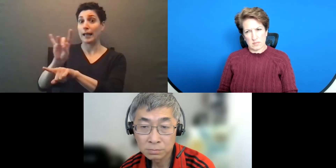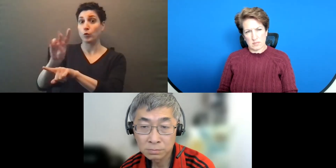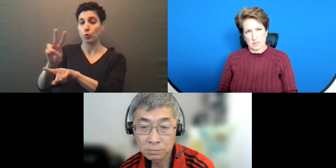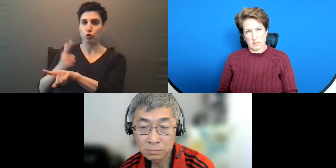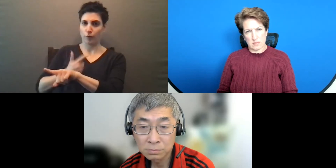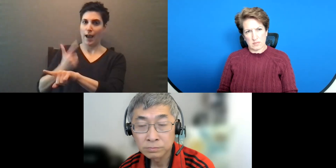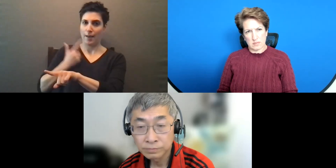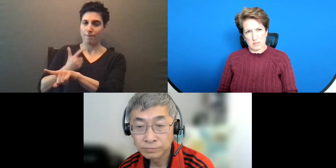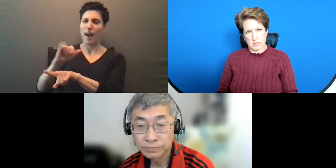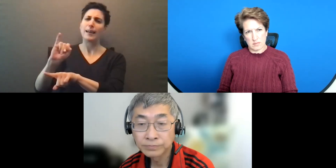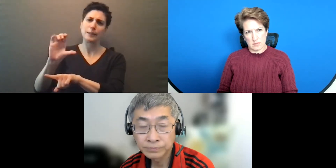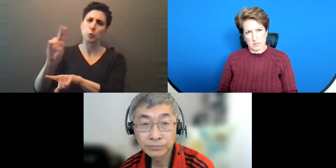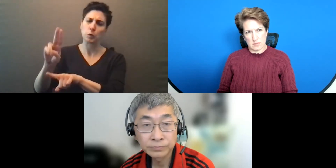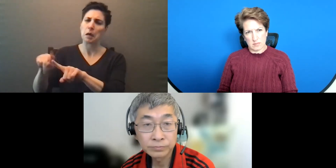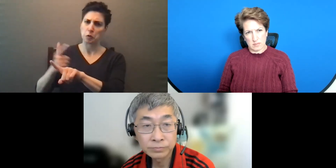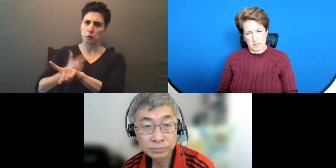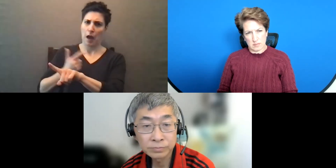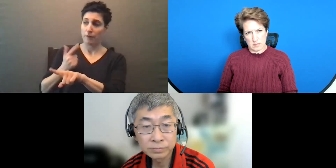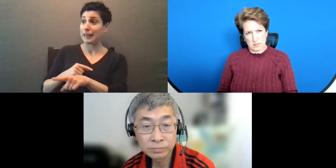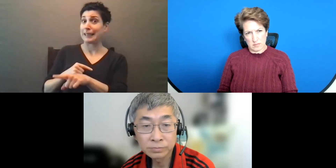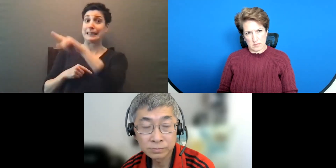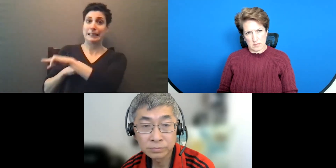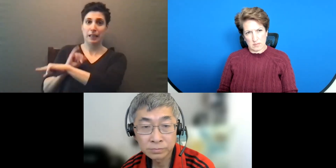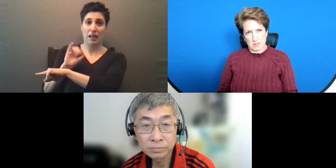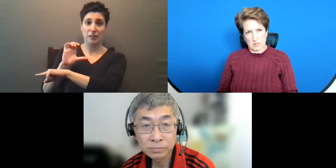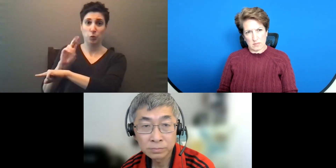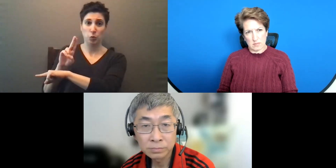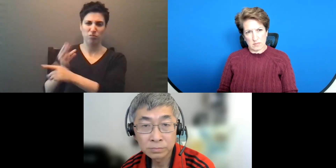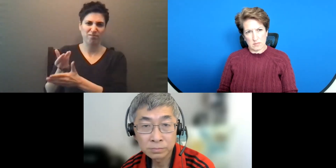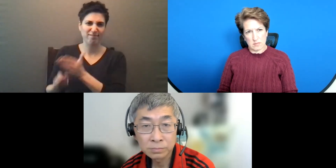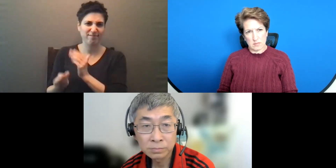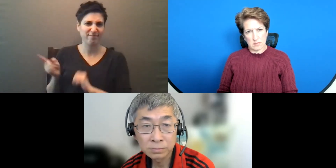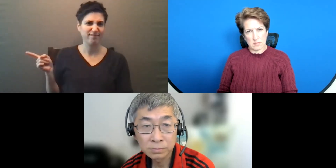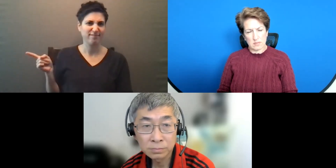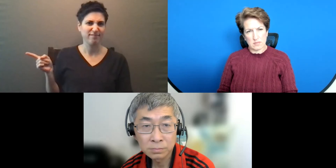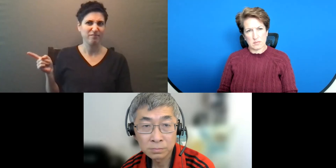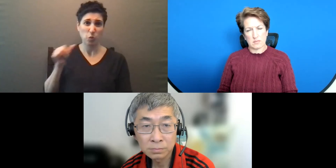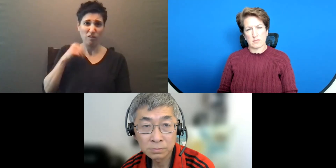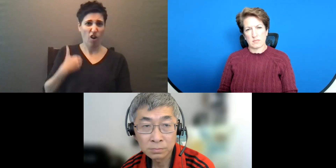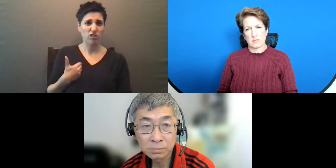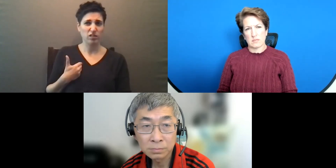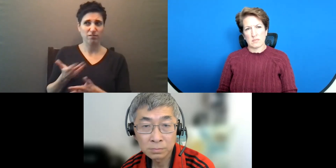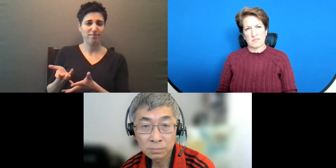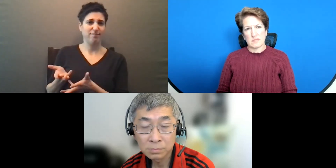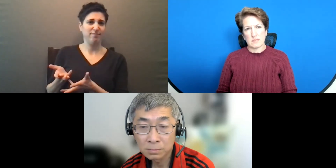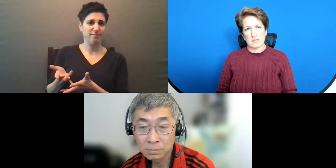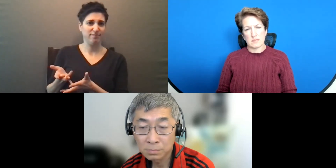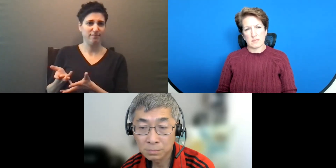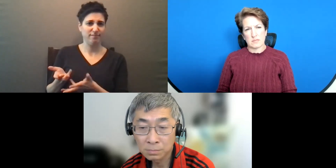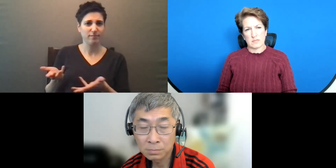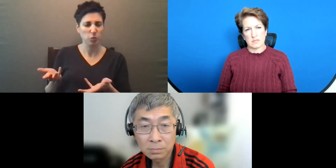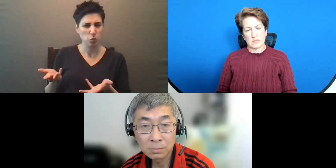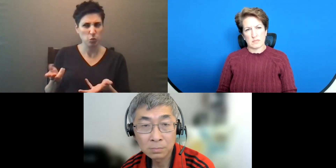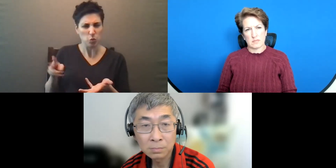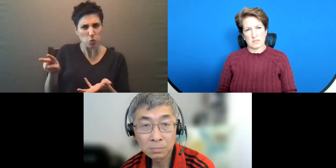65-year-old passed away. He lost his life. Who is responsible? Whose fault it is? Are we at the point looking